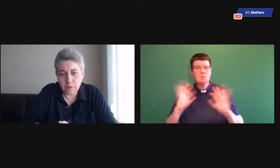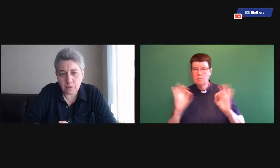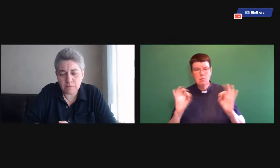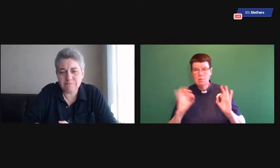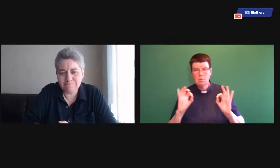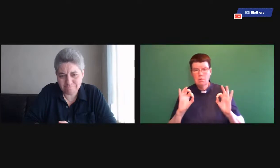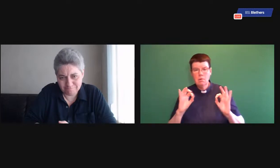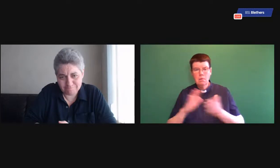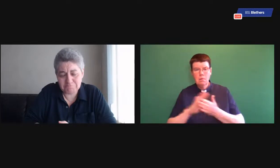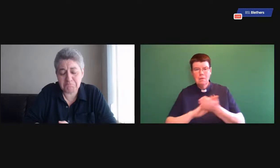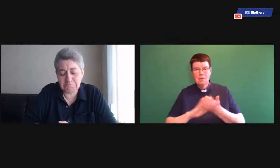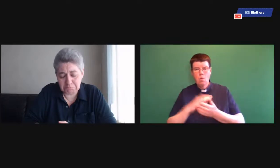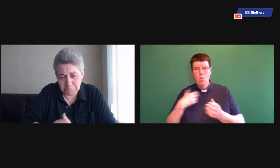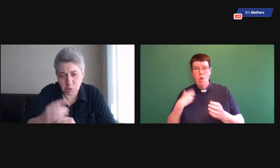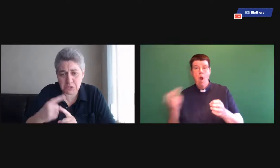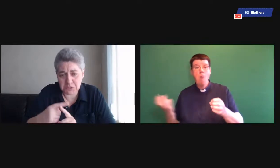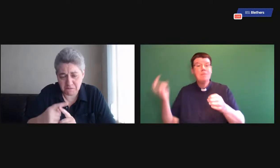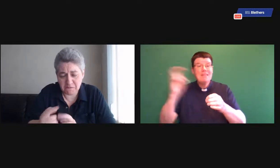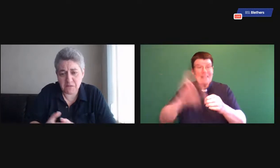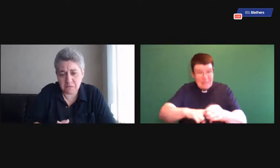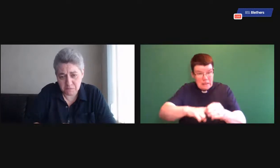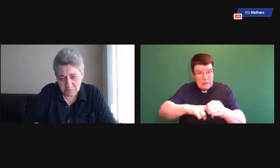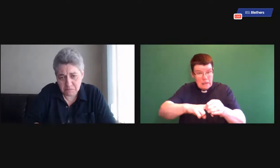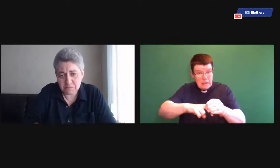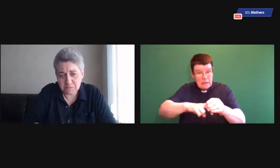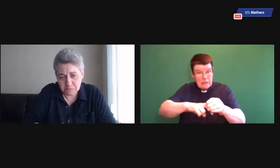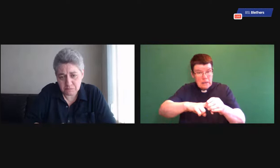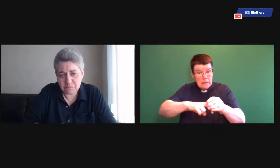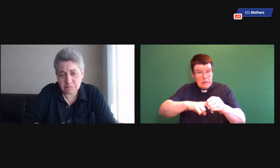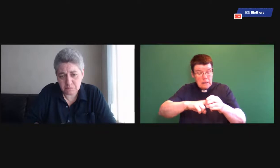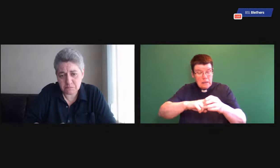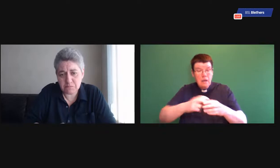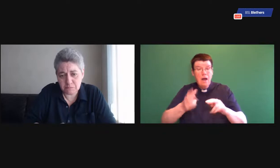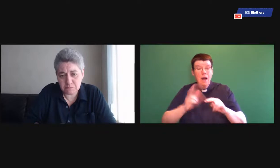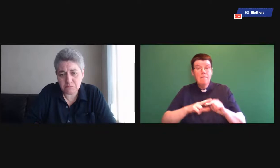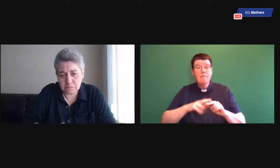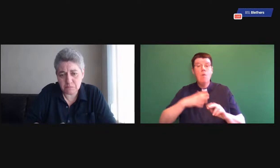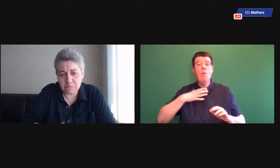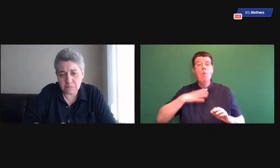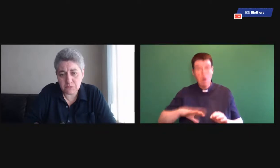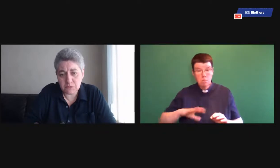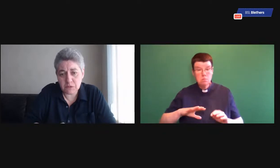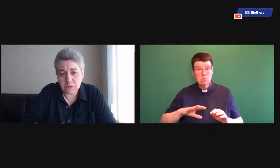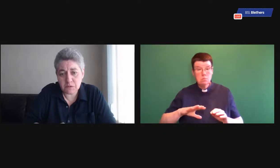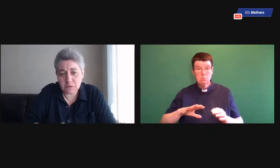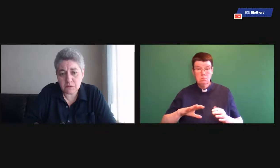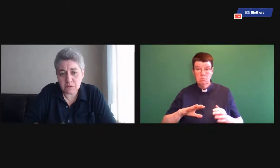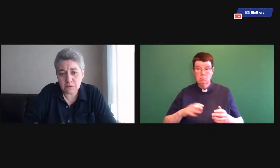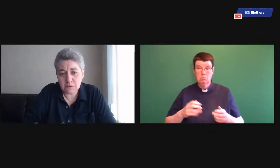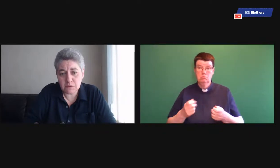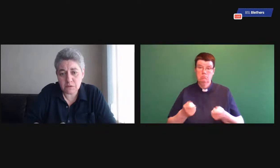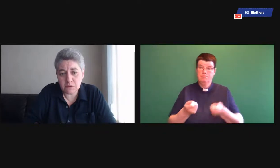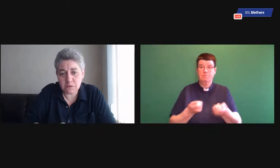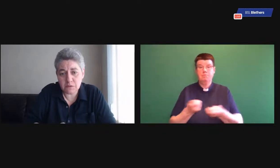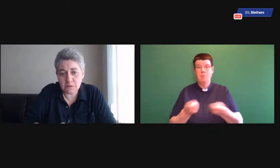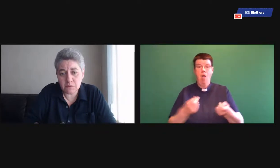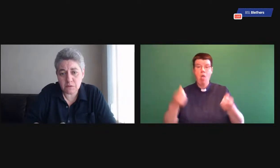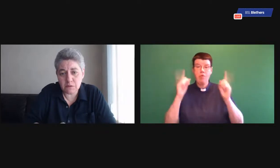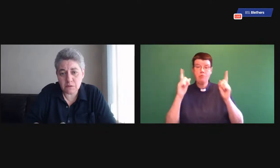Um, there was no option to sort of opt out. It was the option of you opt in. So if you